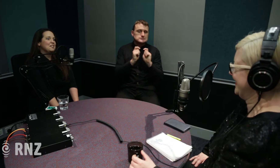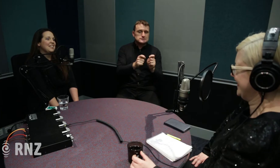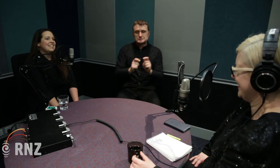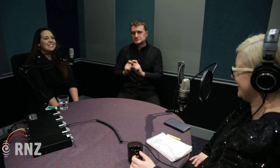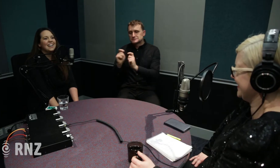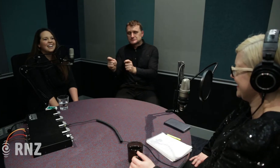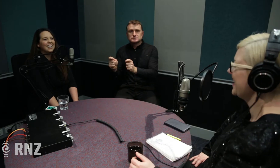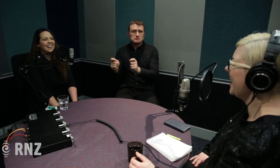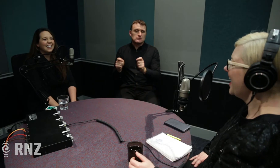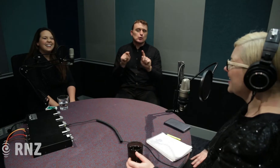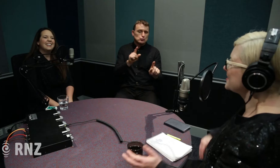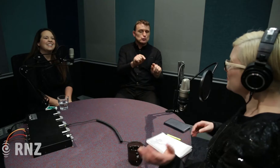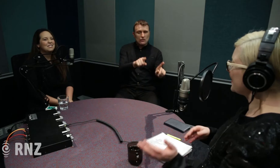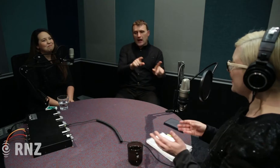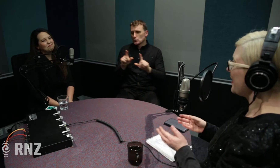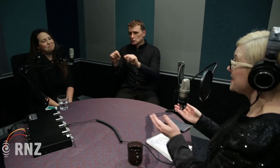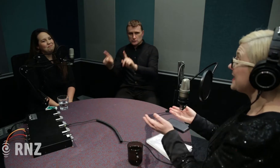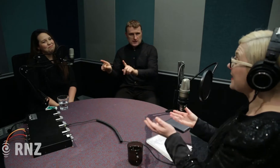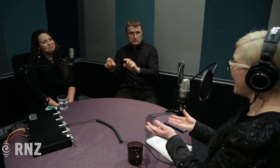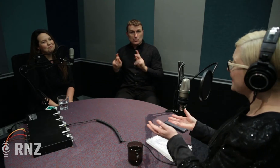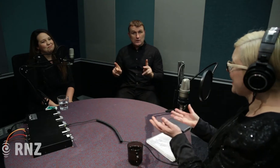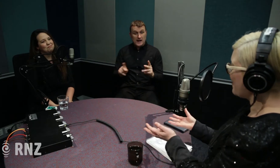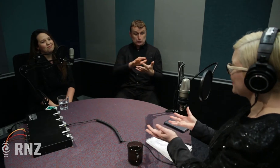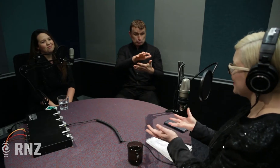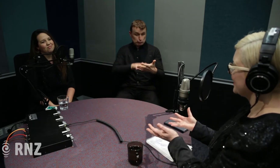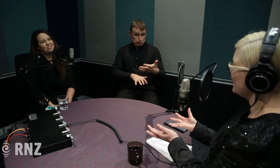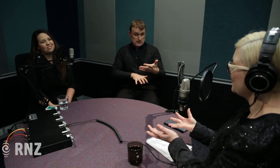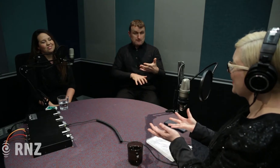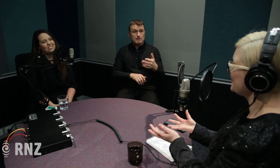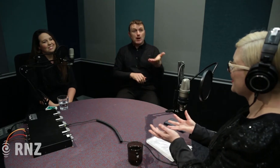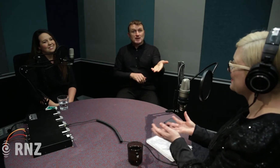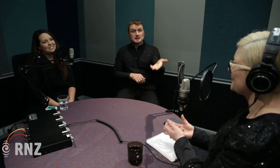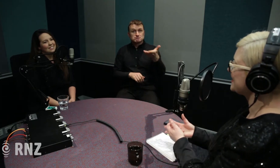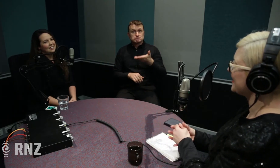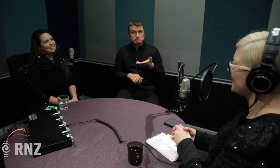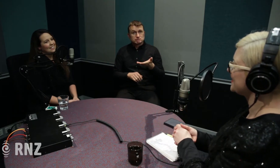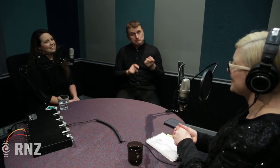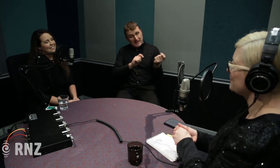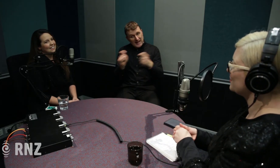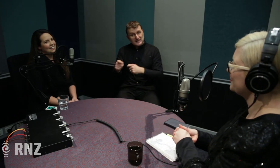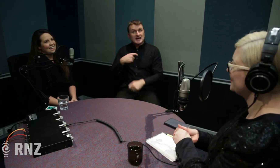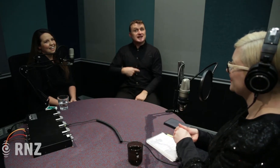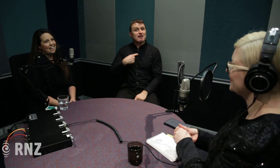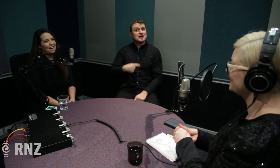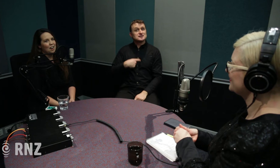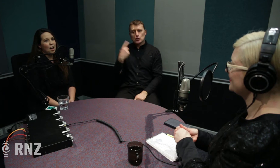translation process. So you actually get allocated a character. Who are you going to be translating on stage